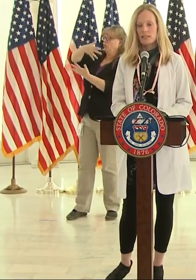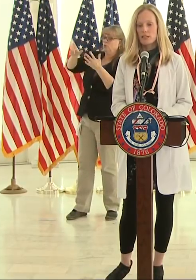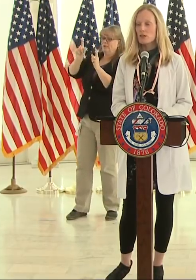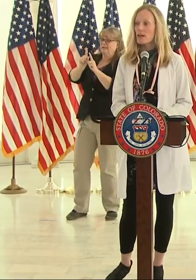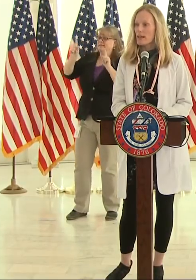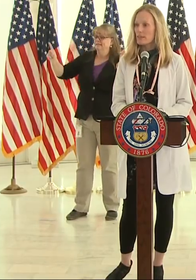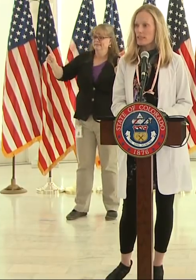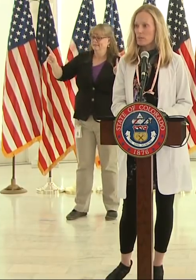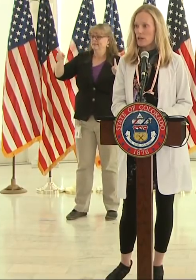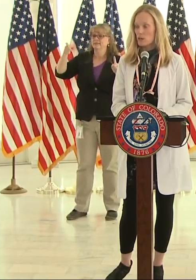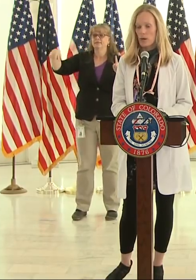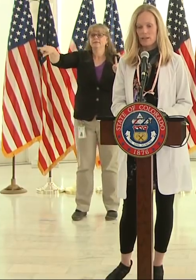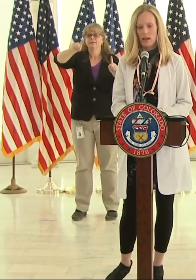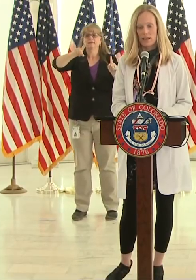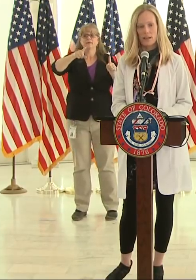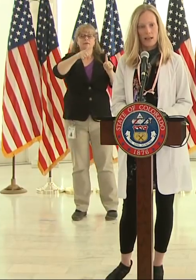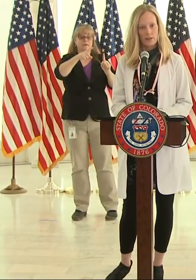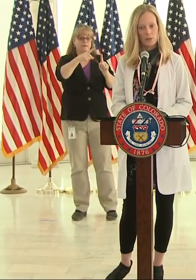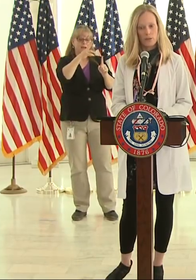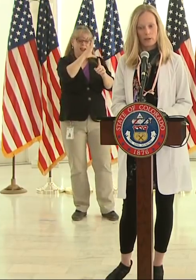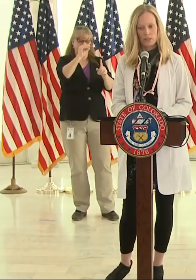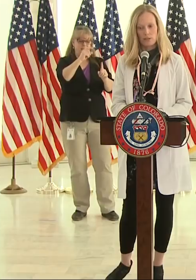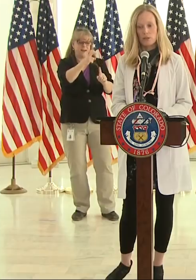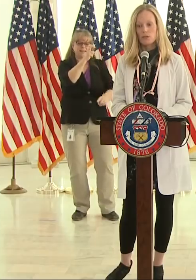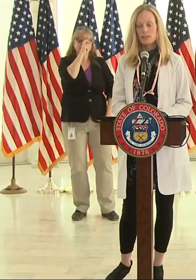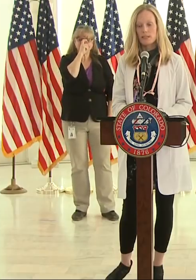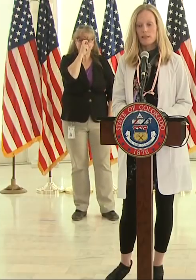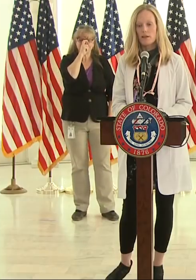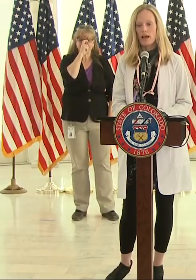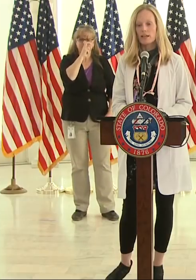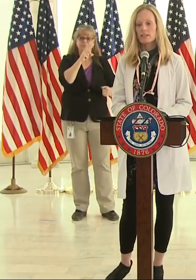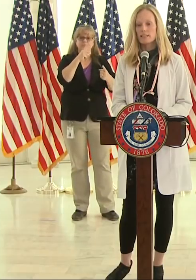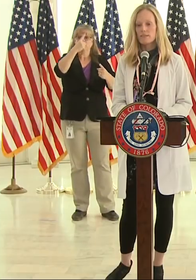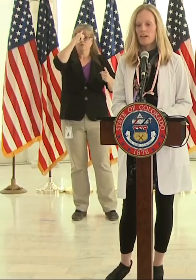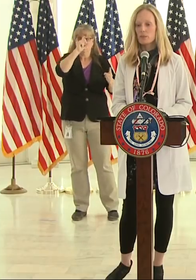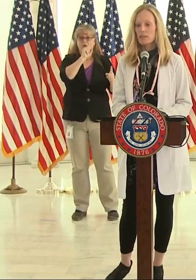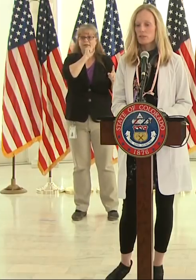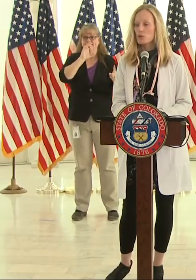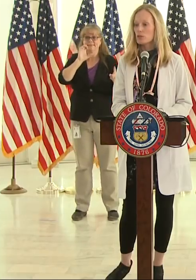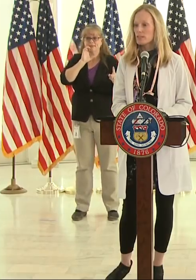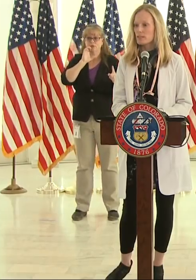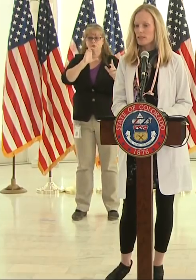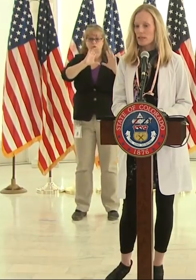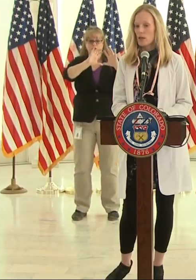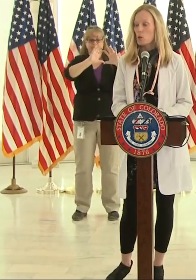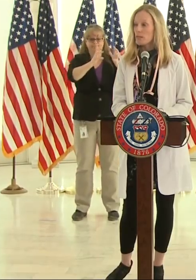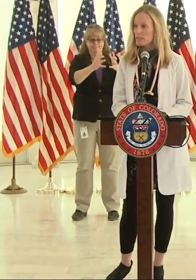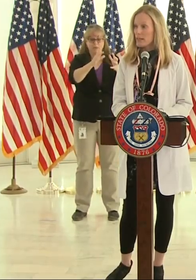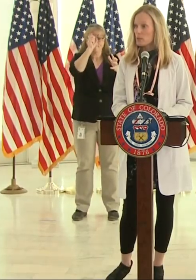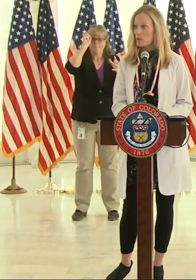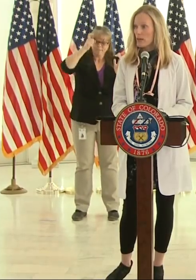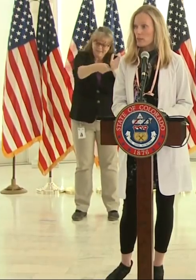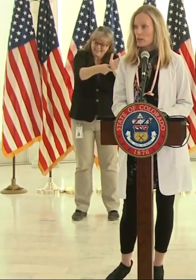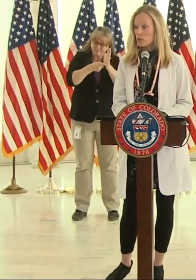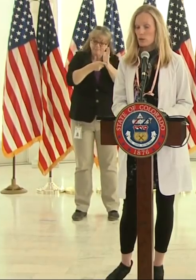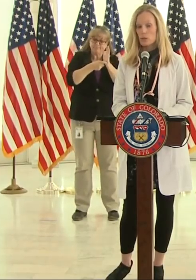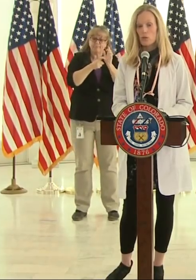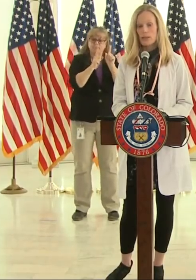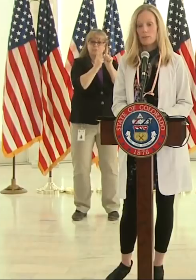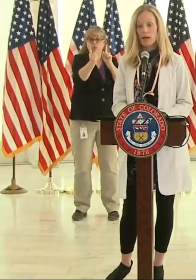what you can see here, again, the same dotted white line at 2,000, you can see at 65% social distancing, we stay below